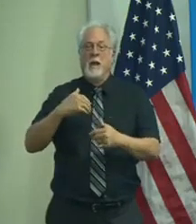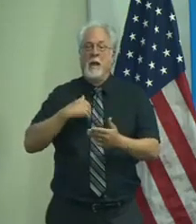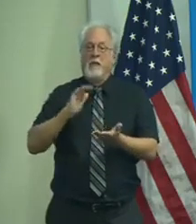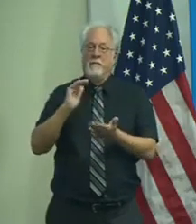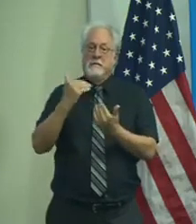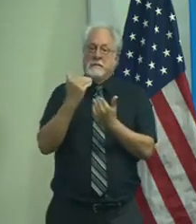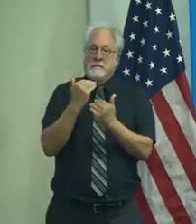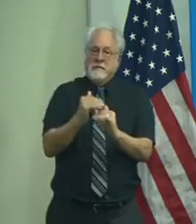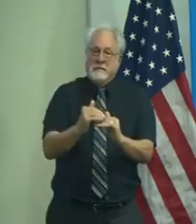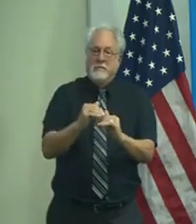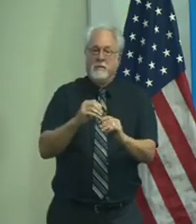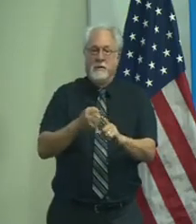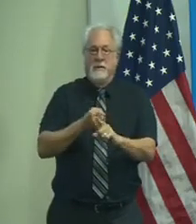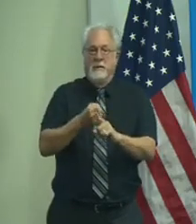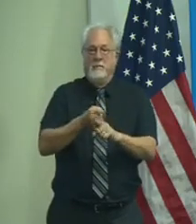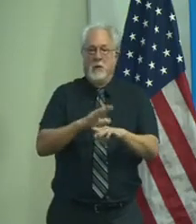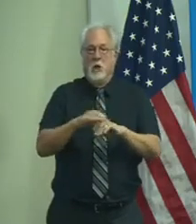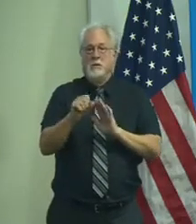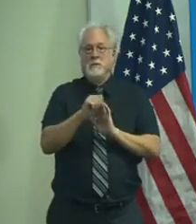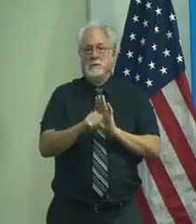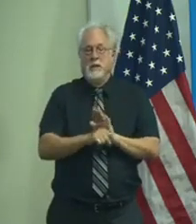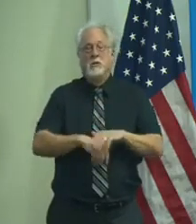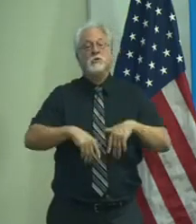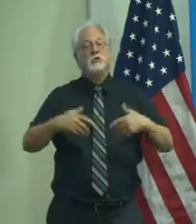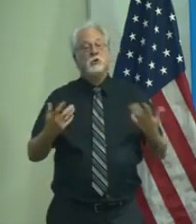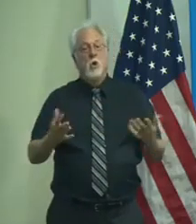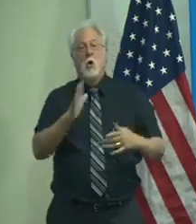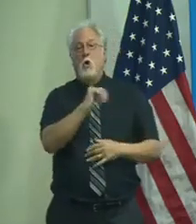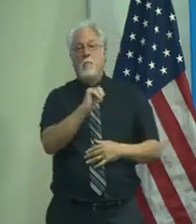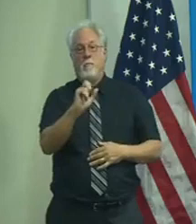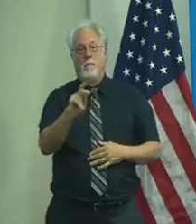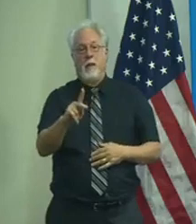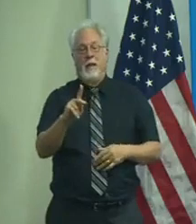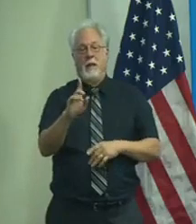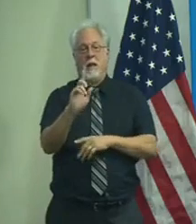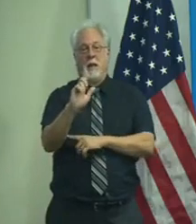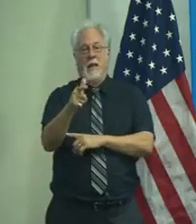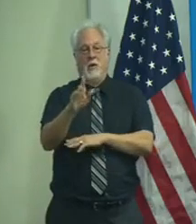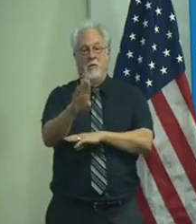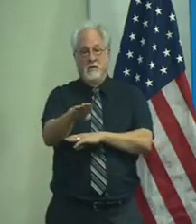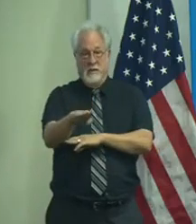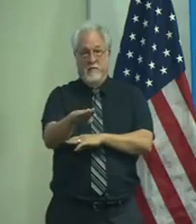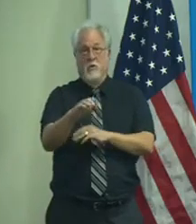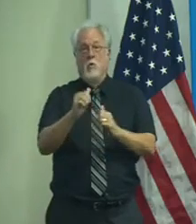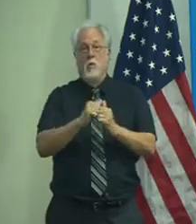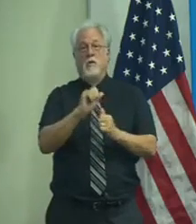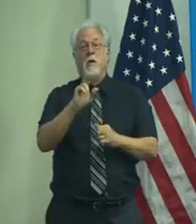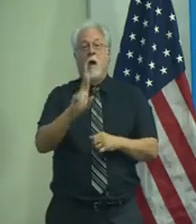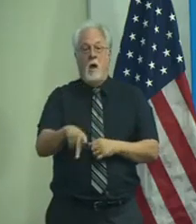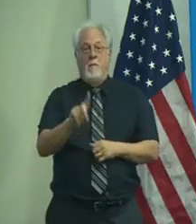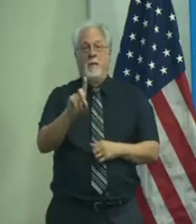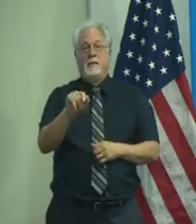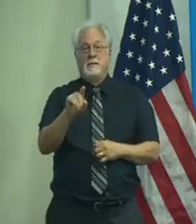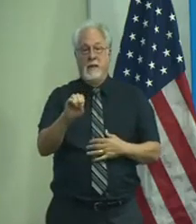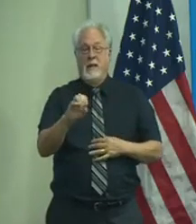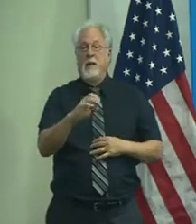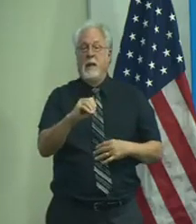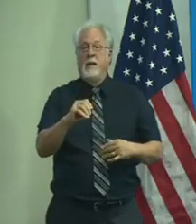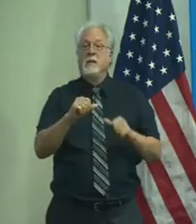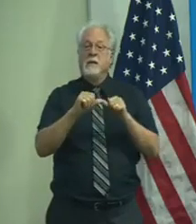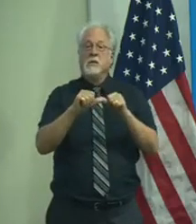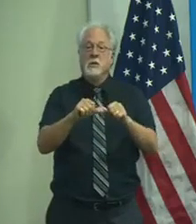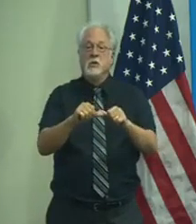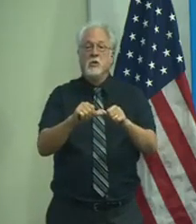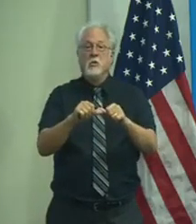on our state and on its people. So we will be back with you later this afternoon with an update, and I want to